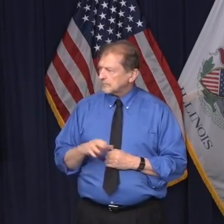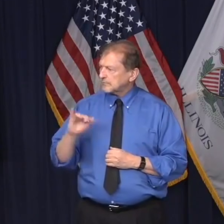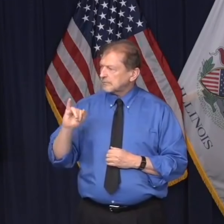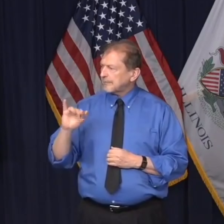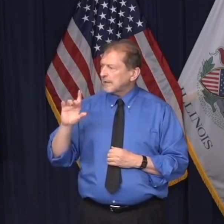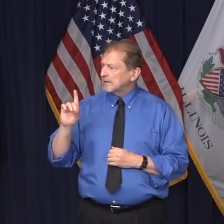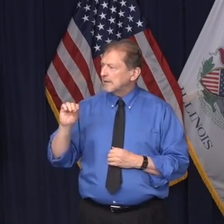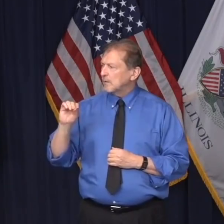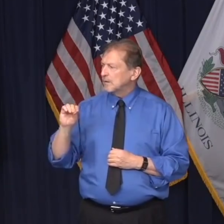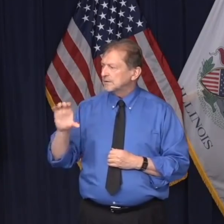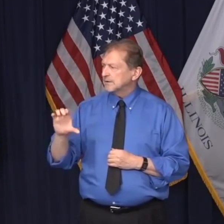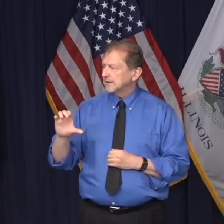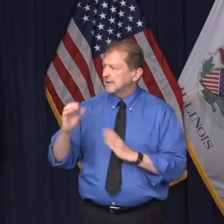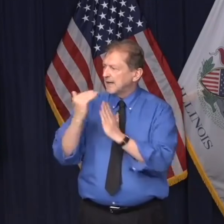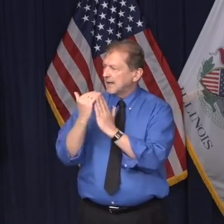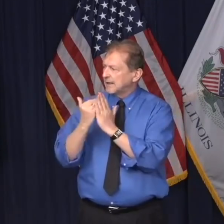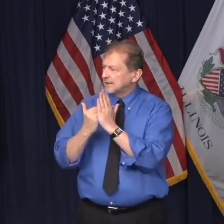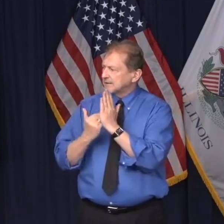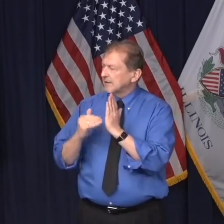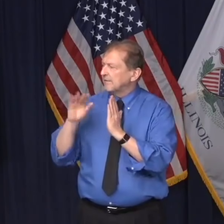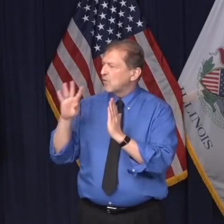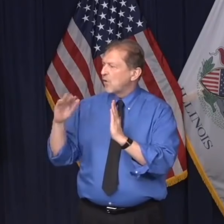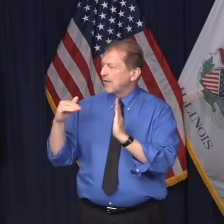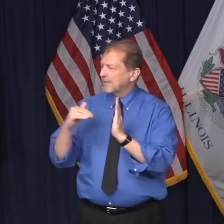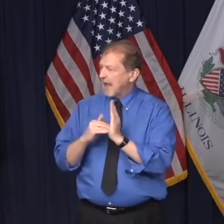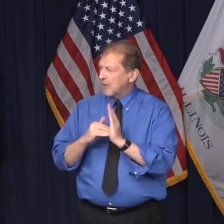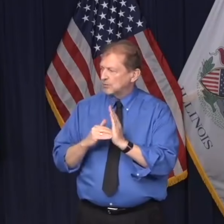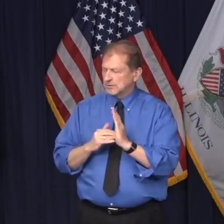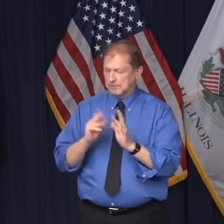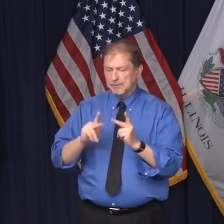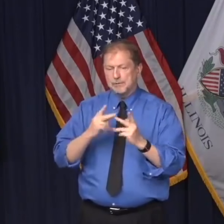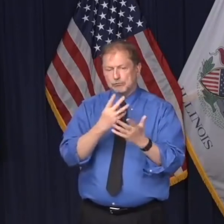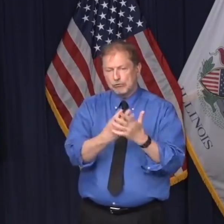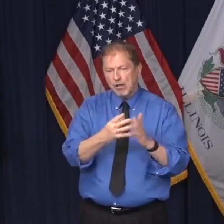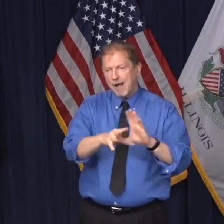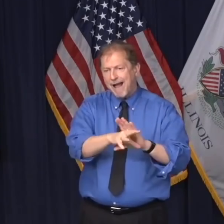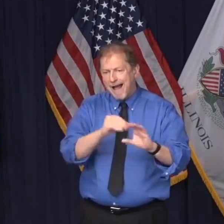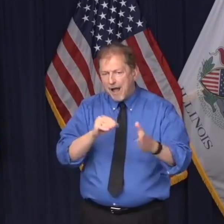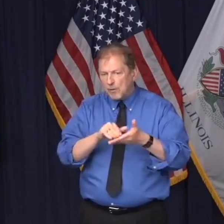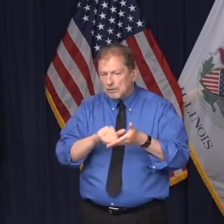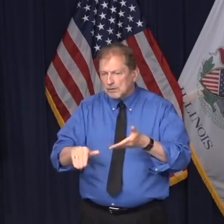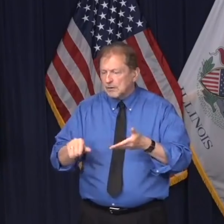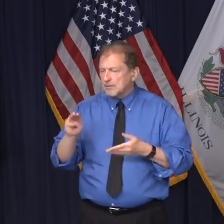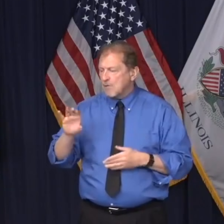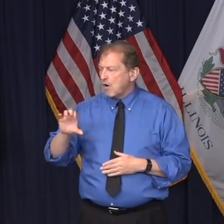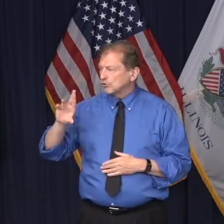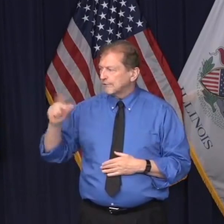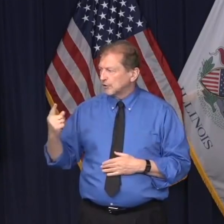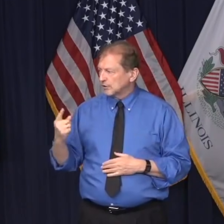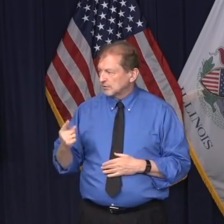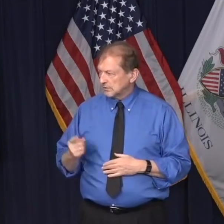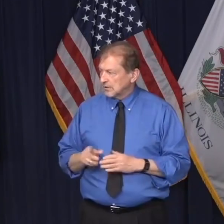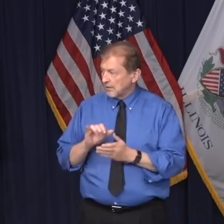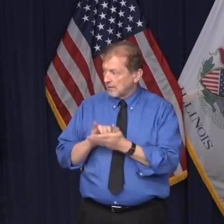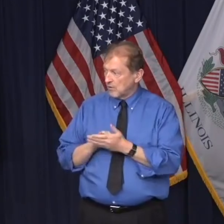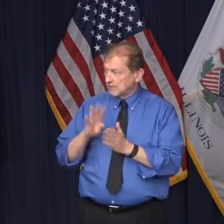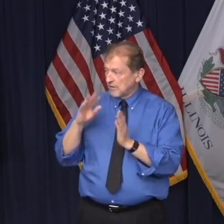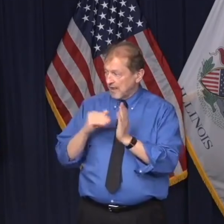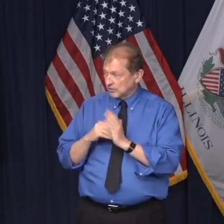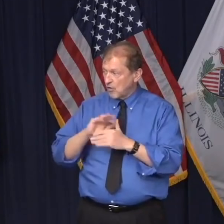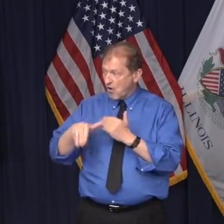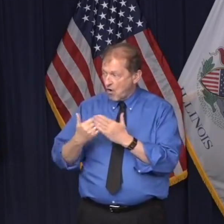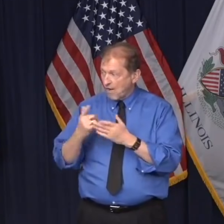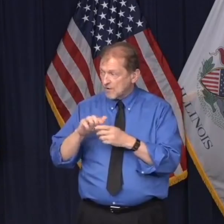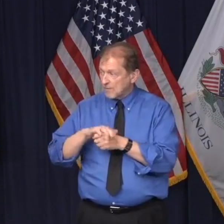IDOC released a list of 4,000 inmates released since March 1st. Were these released due to COVID? Winnebago County State's attorney said she